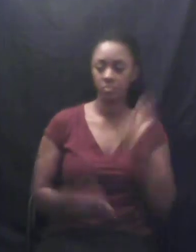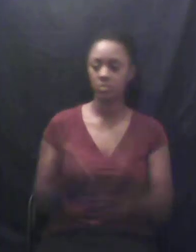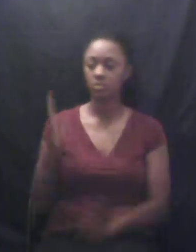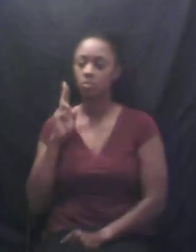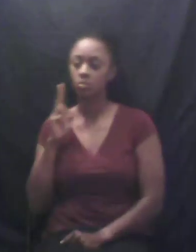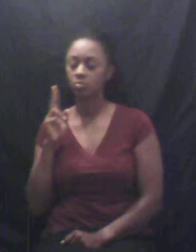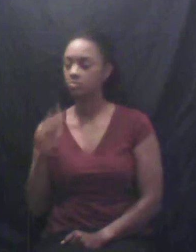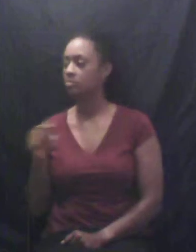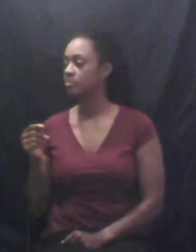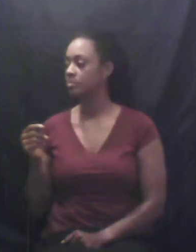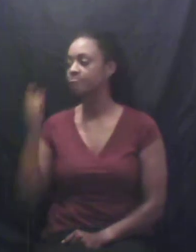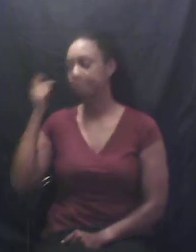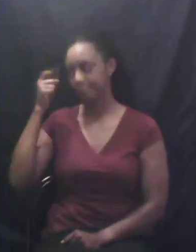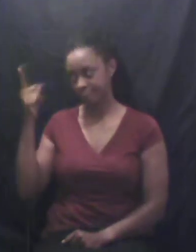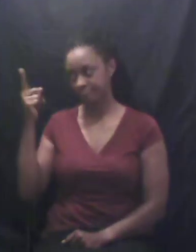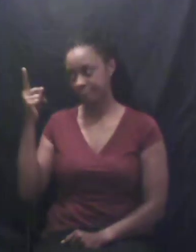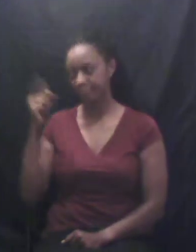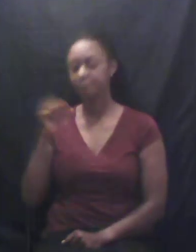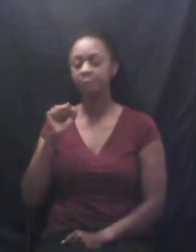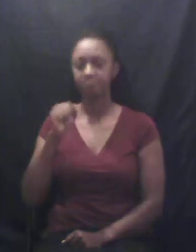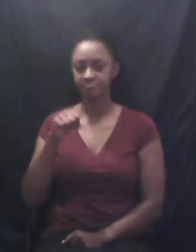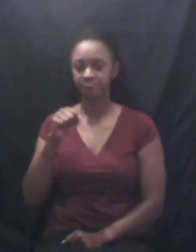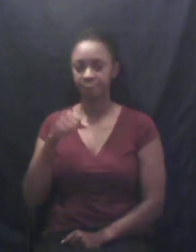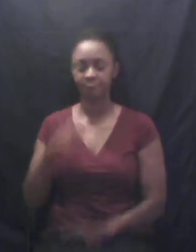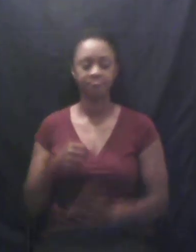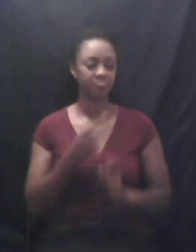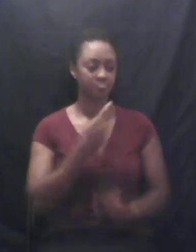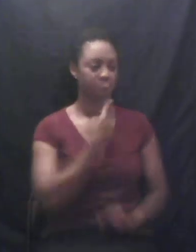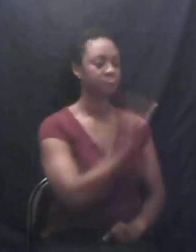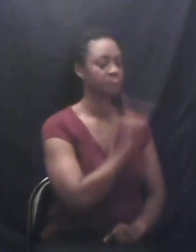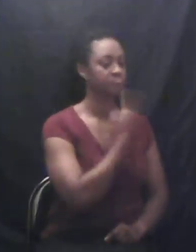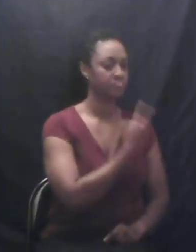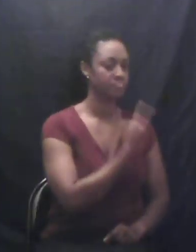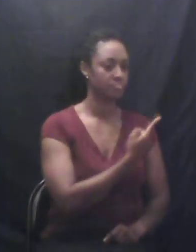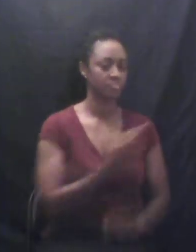And this test is still currently available to take.